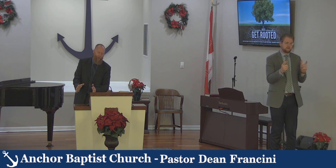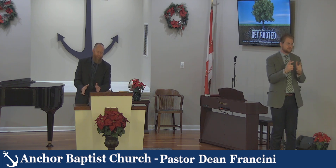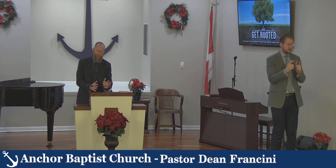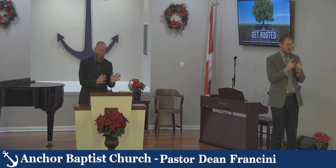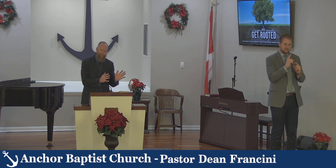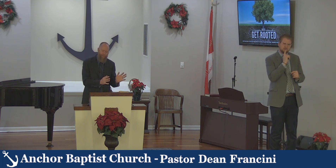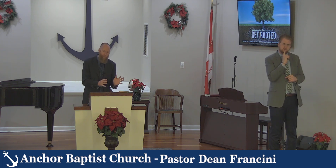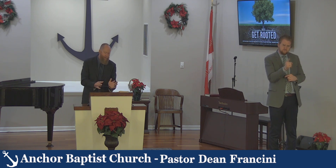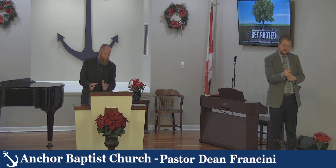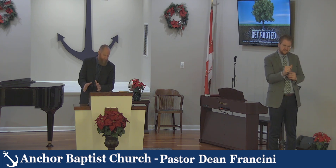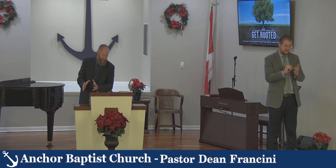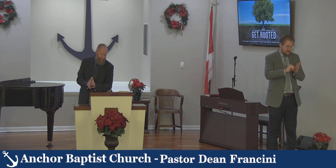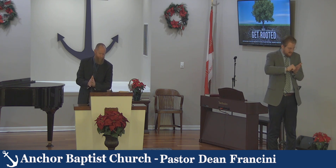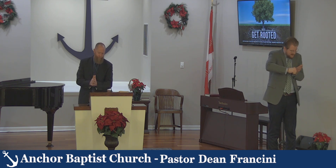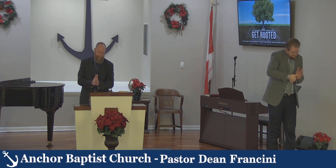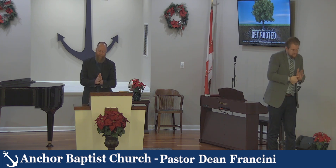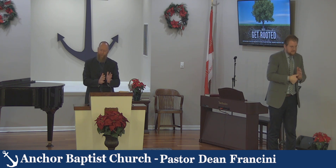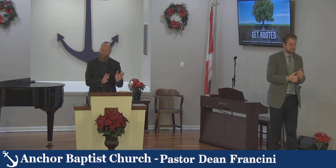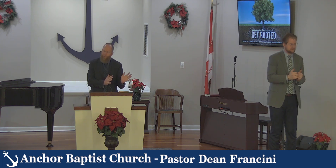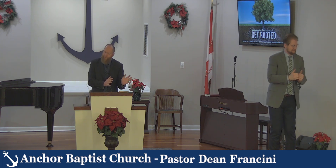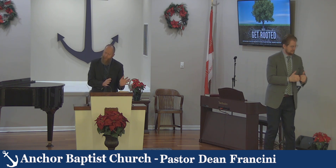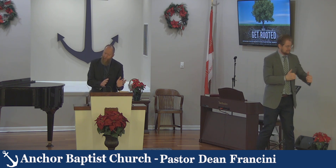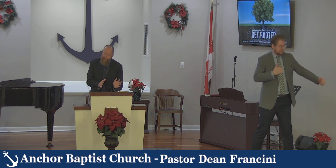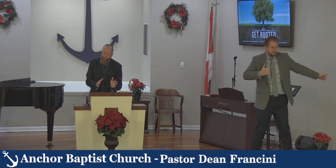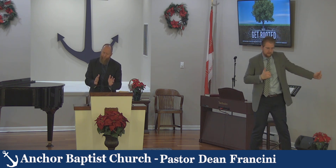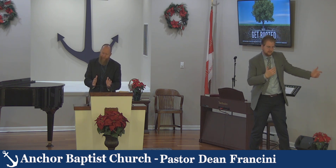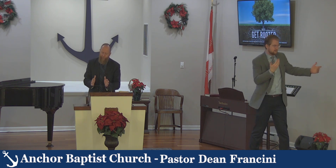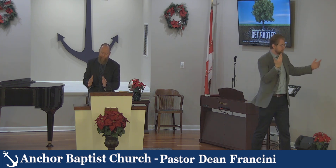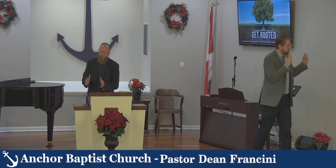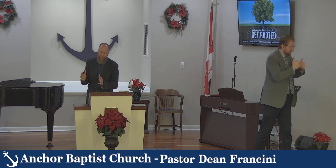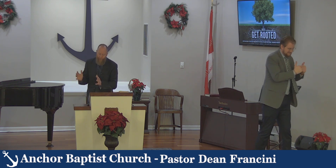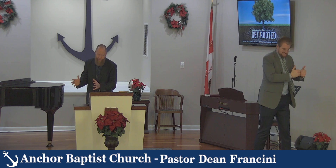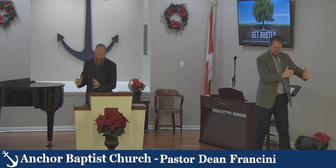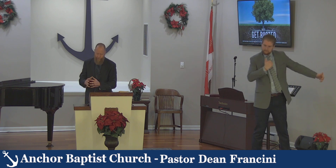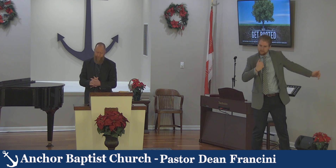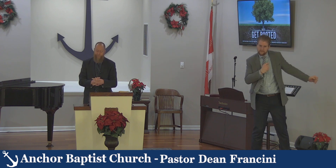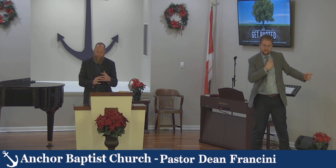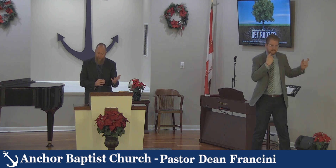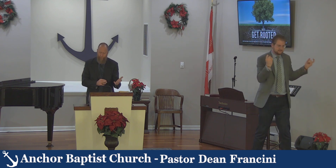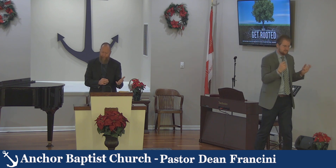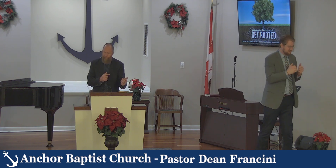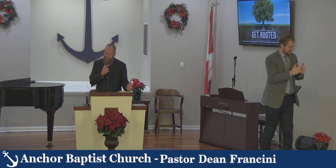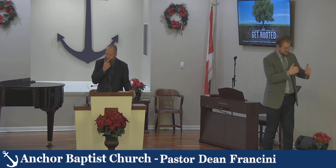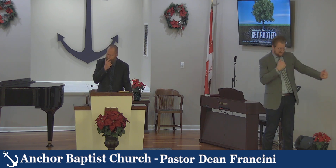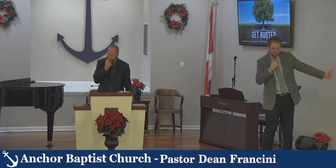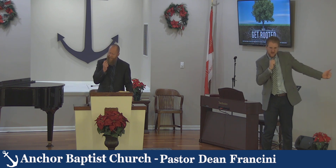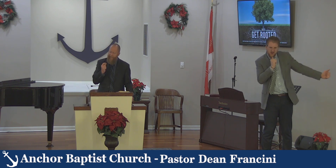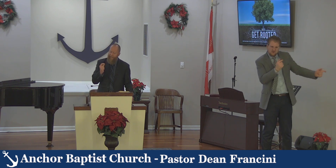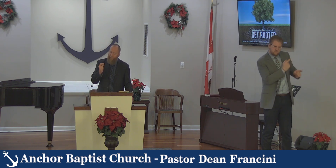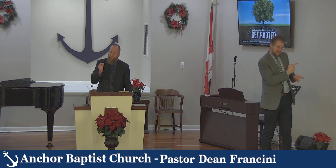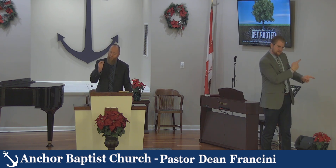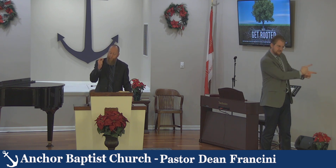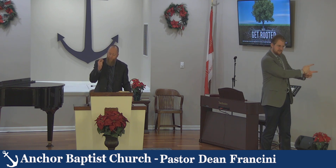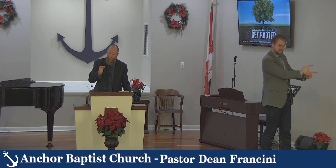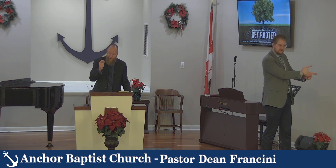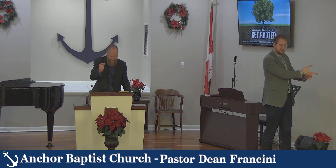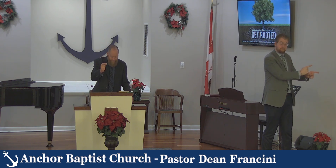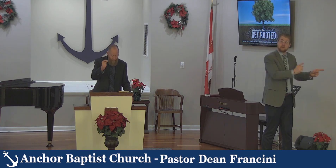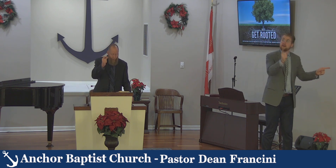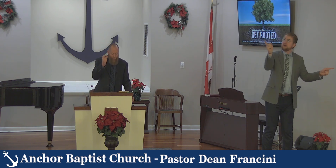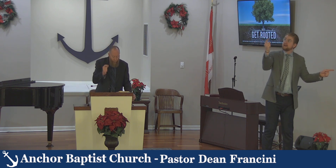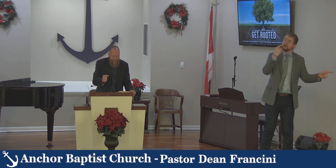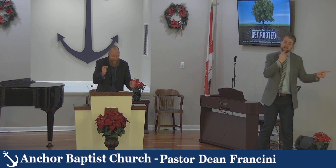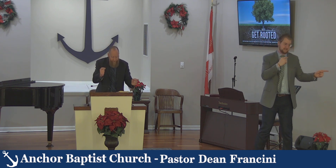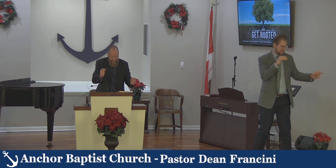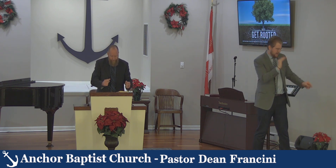from darkness, moving away from sinfulness, moving away from that which is unrighteous. And he gets to the place where he even says, hey, I need you to be awakened